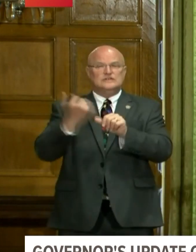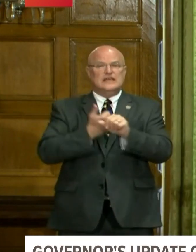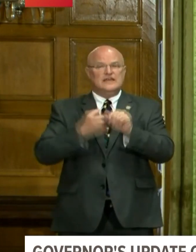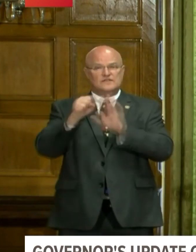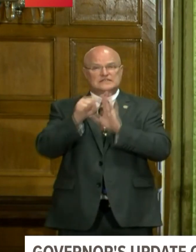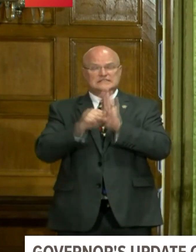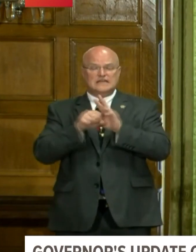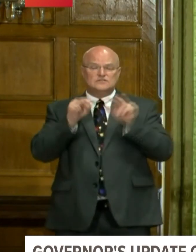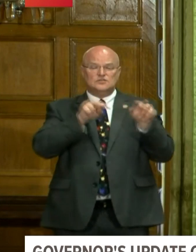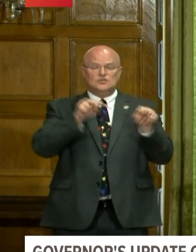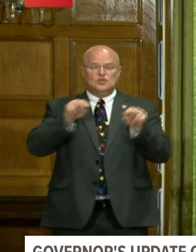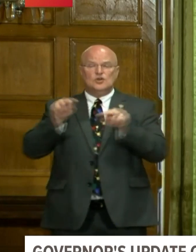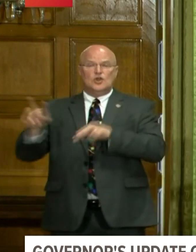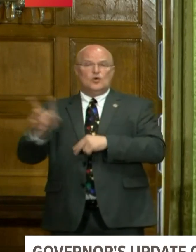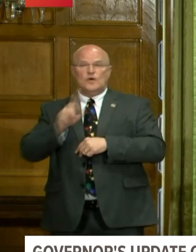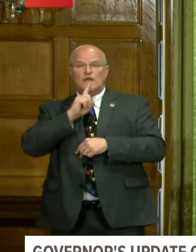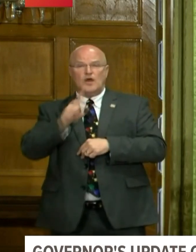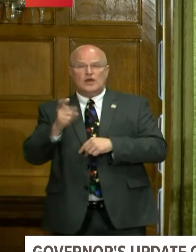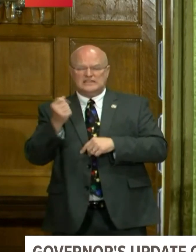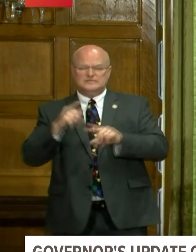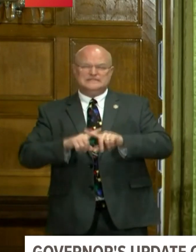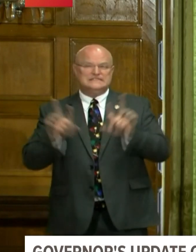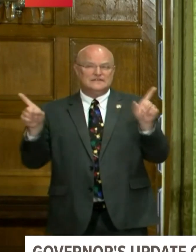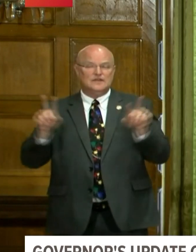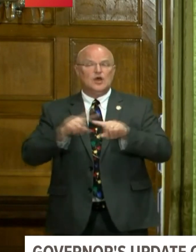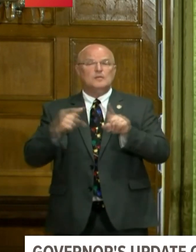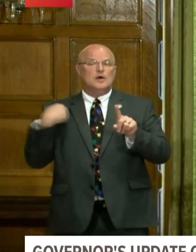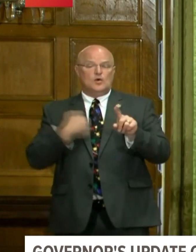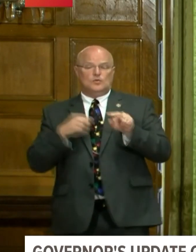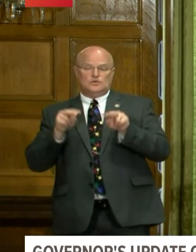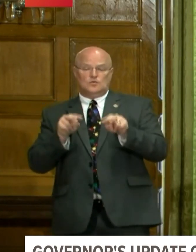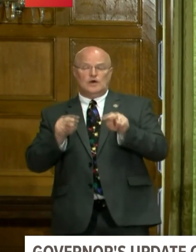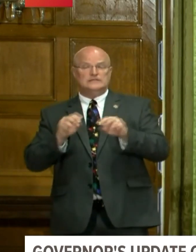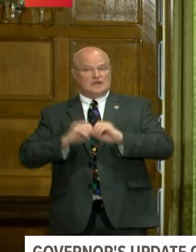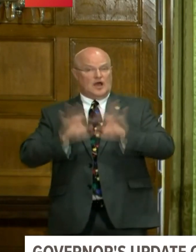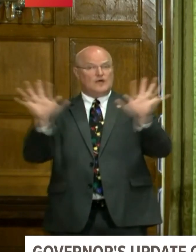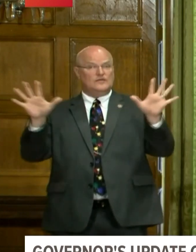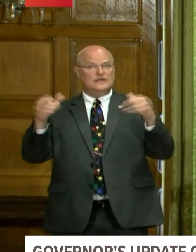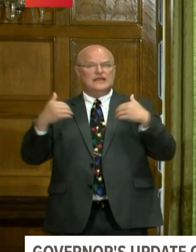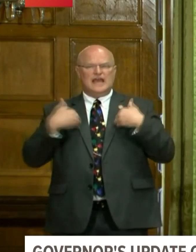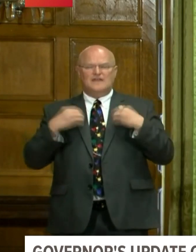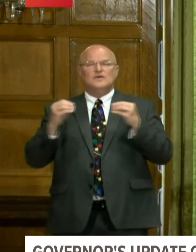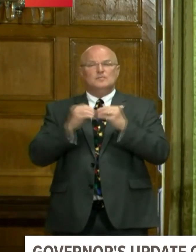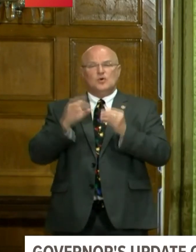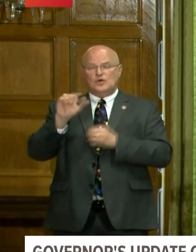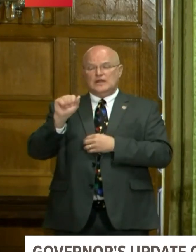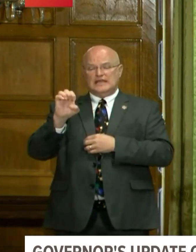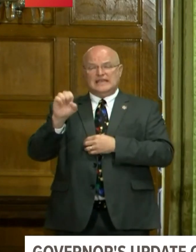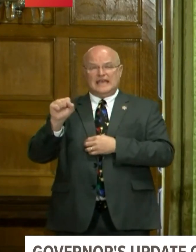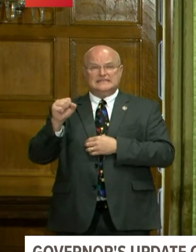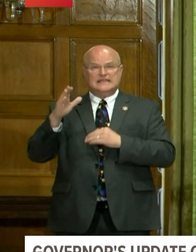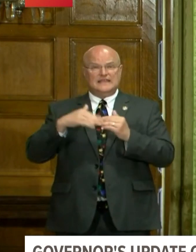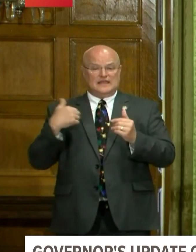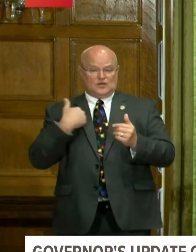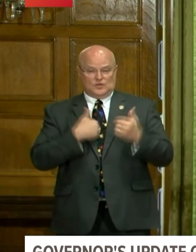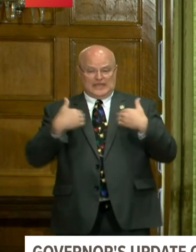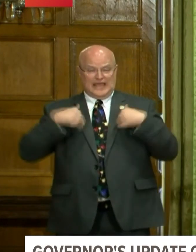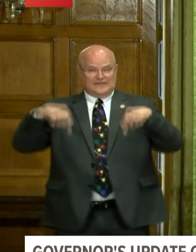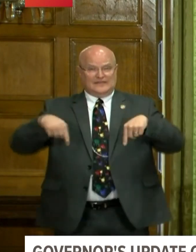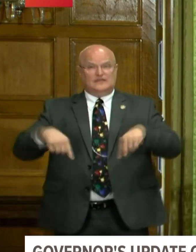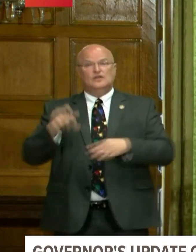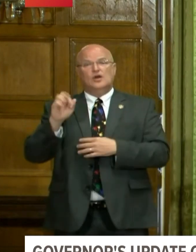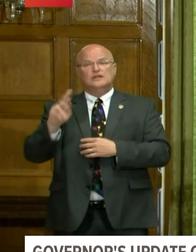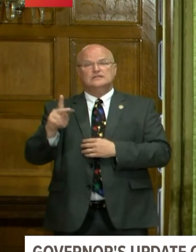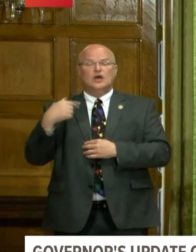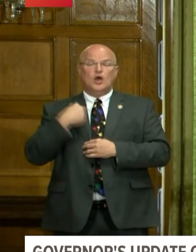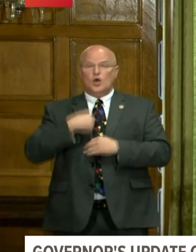state's looking at where they are a little bit differently. But we watch it. Obviously, they have more cases than we do here in Arkansas,